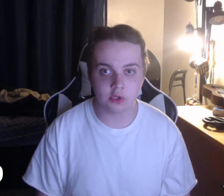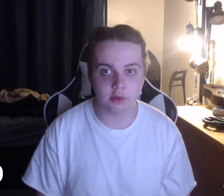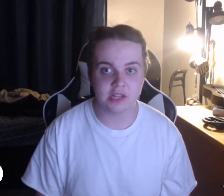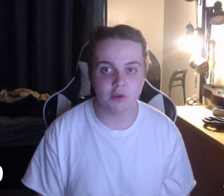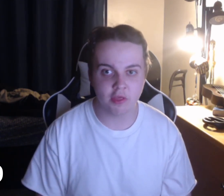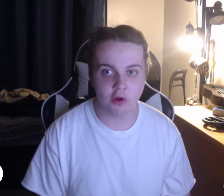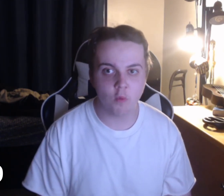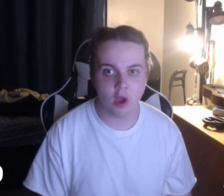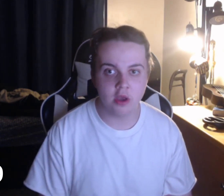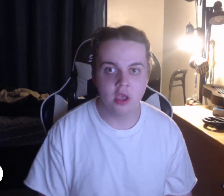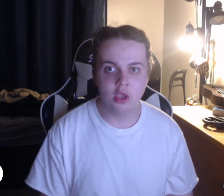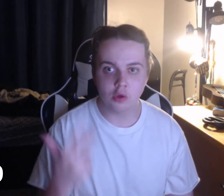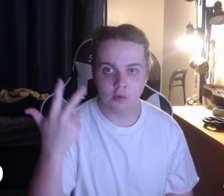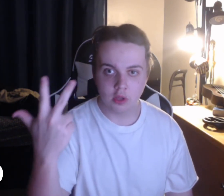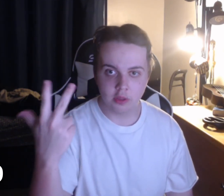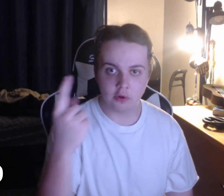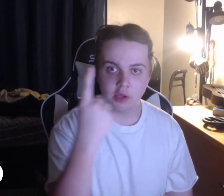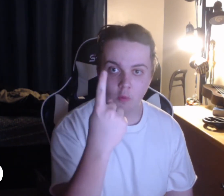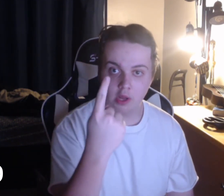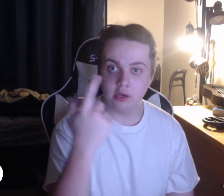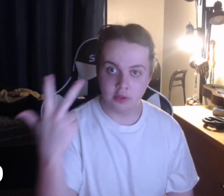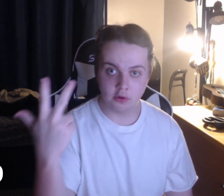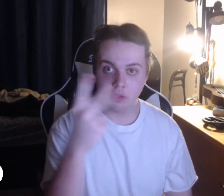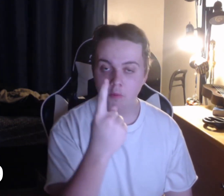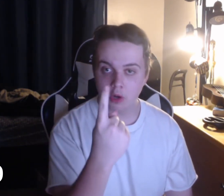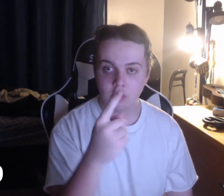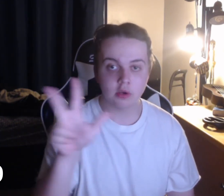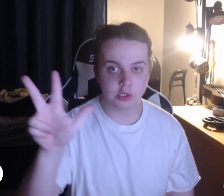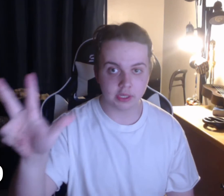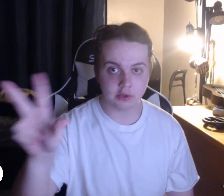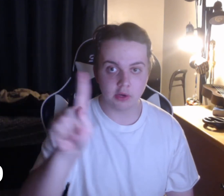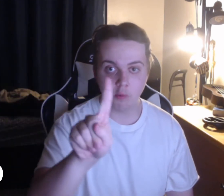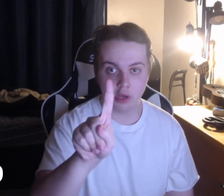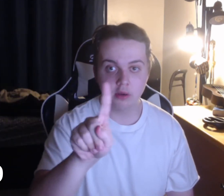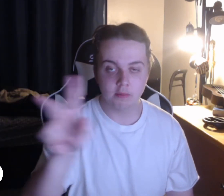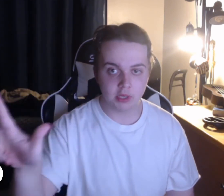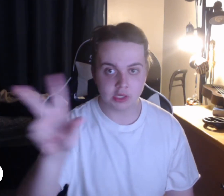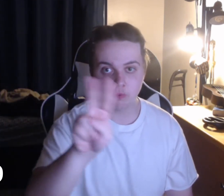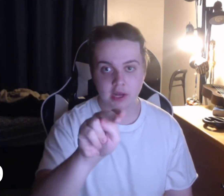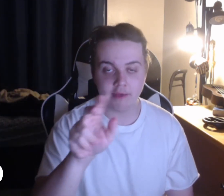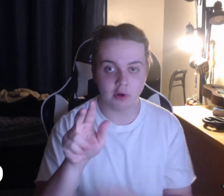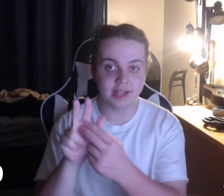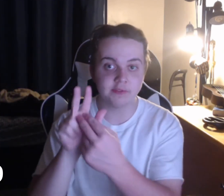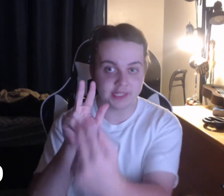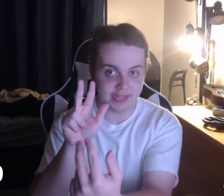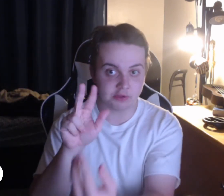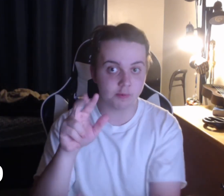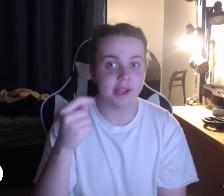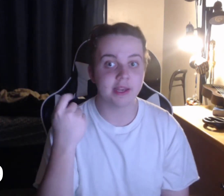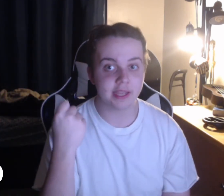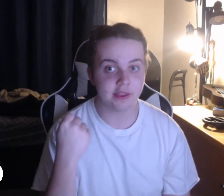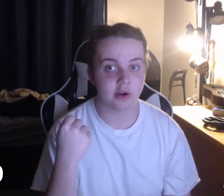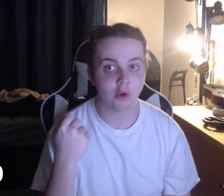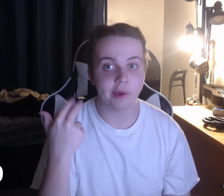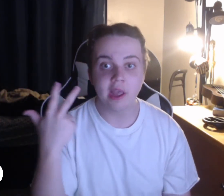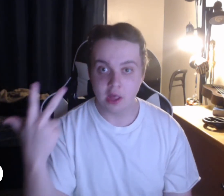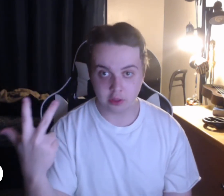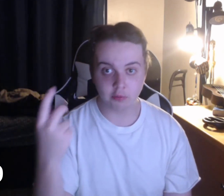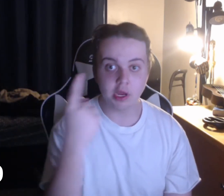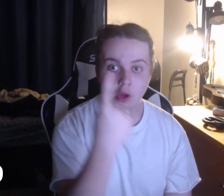So 31, you go 31, 31, or just like 31, because you want to have your hands facing out this way to indicate that you're not going 3, 1,